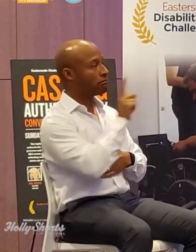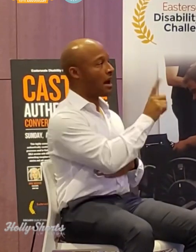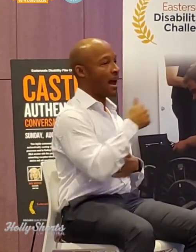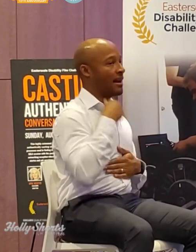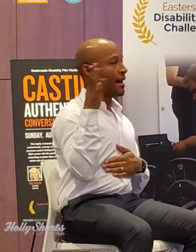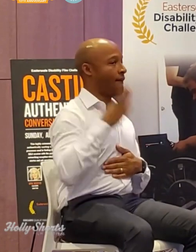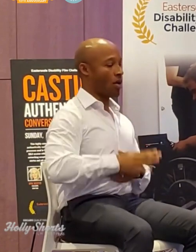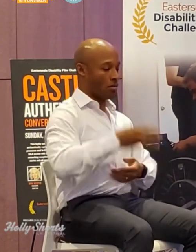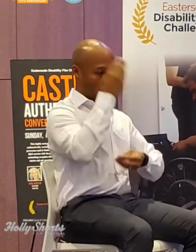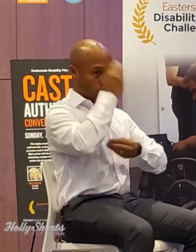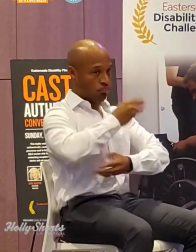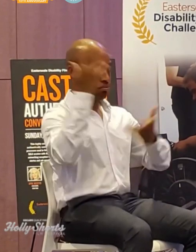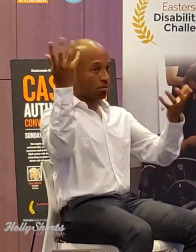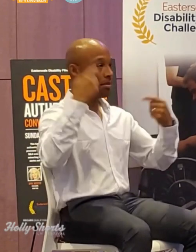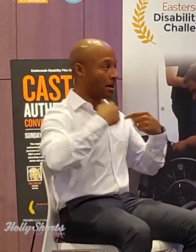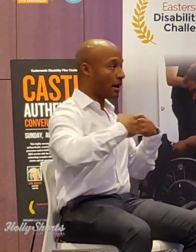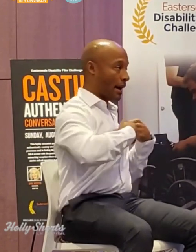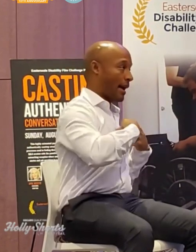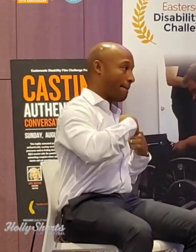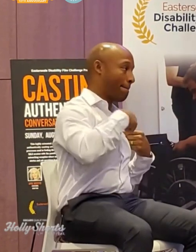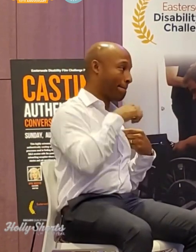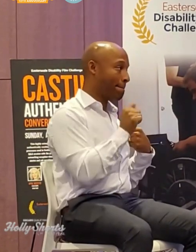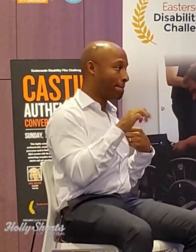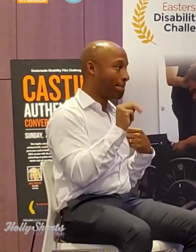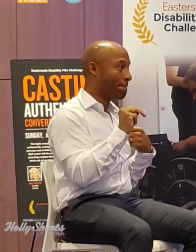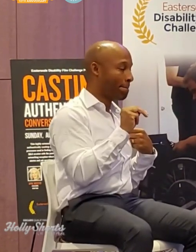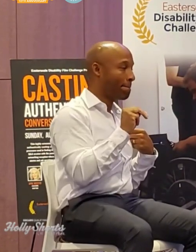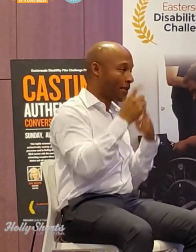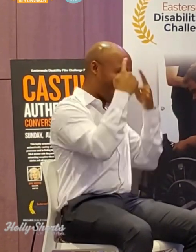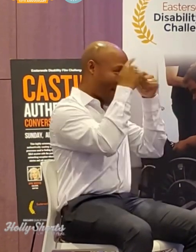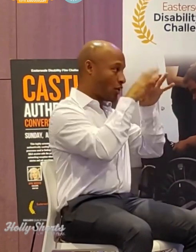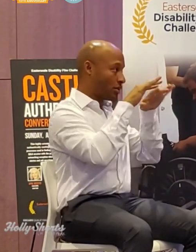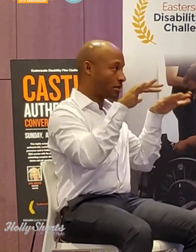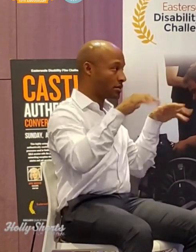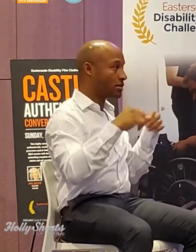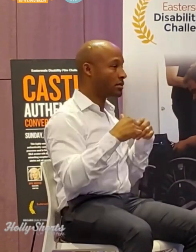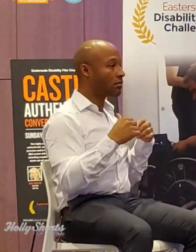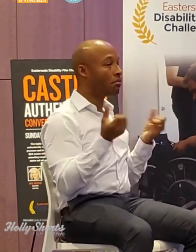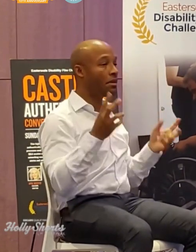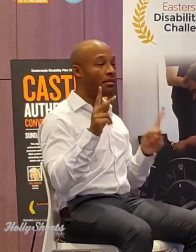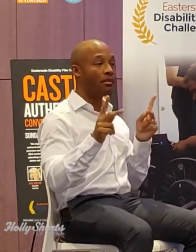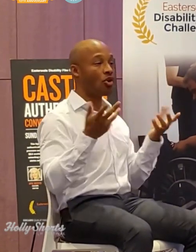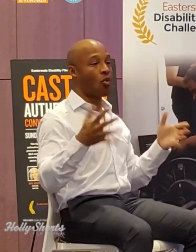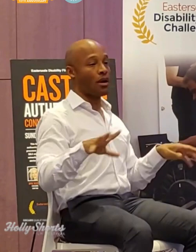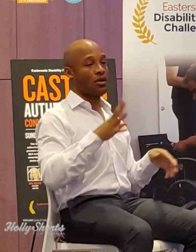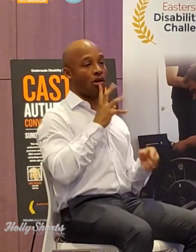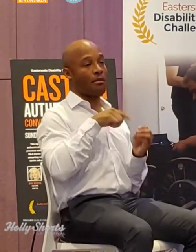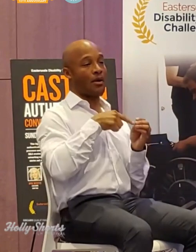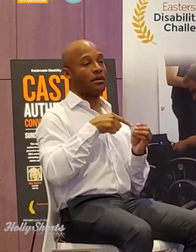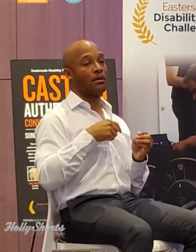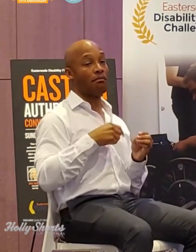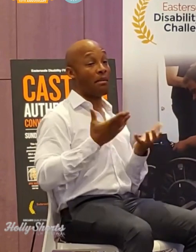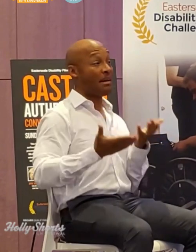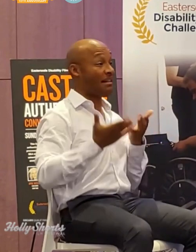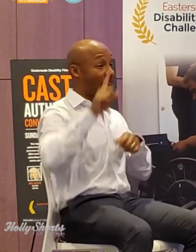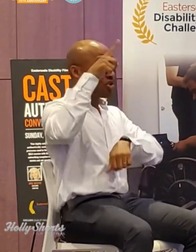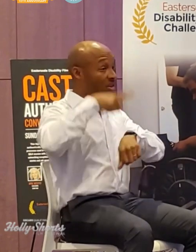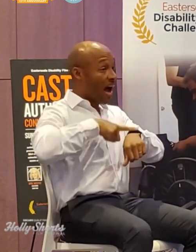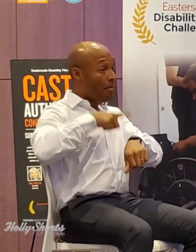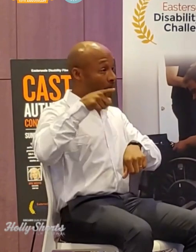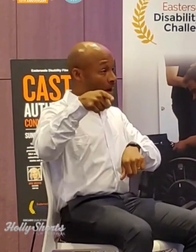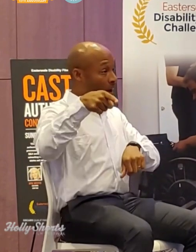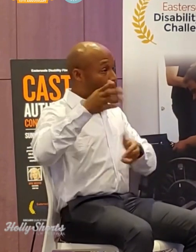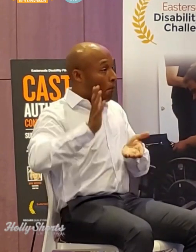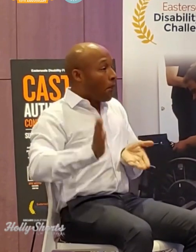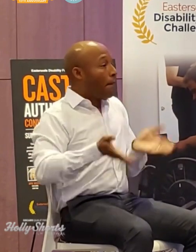or I am that, or this is, because a lot of people sometimes don't want to talk about it. And this may be the first time that they're actually going to say it. This is the first time, and it's